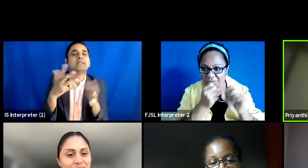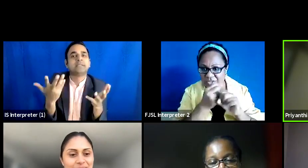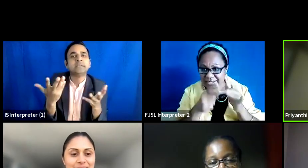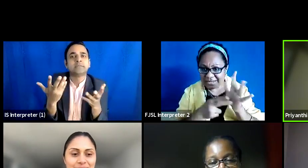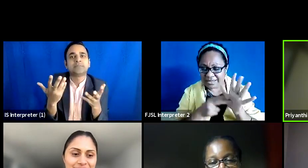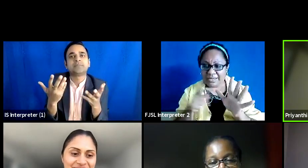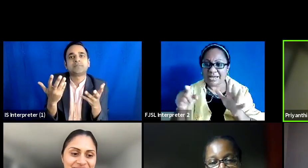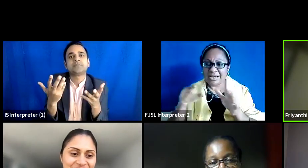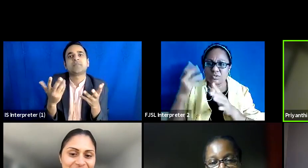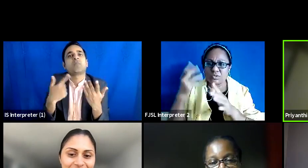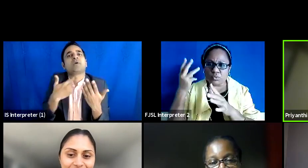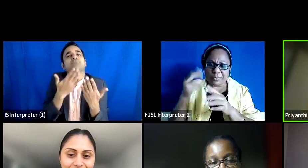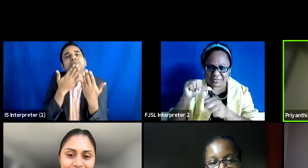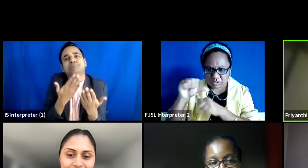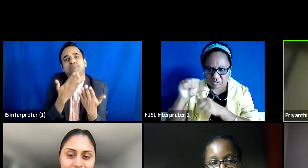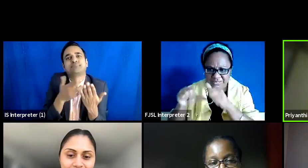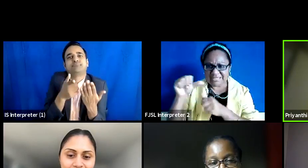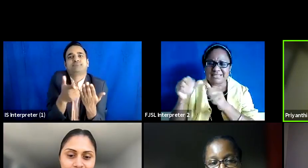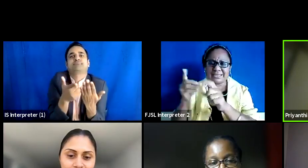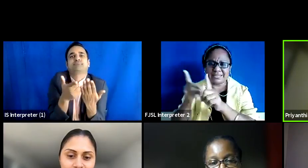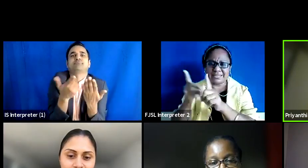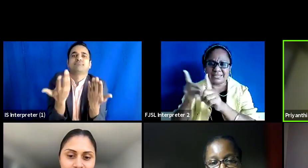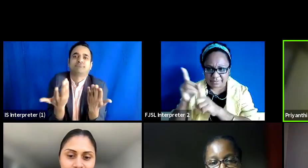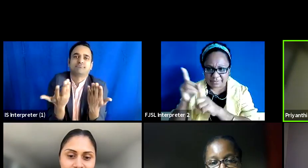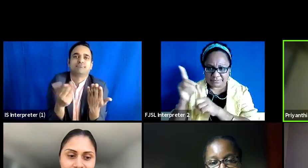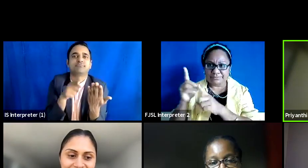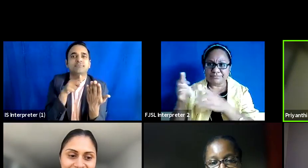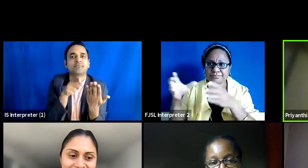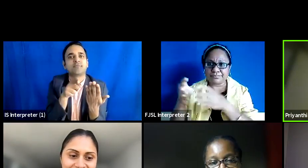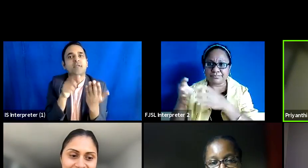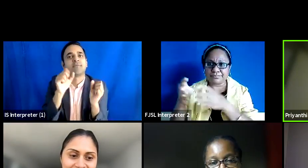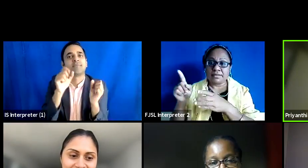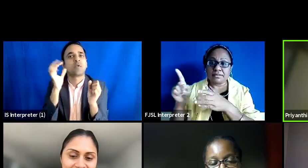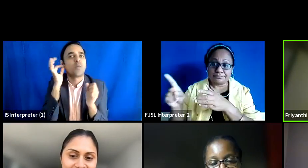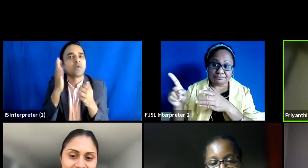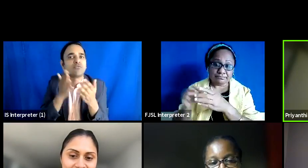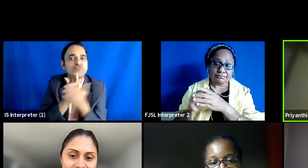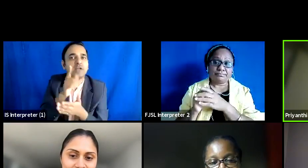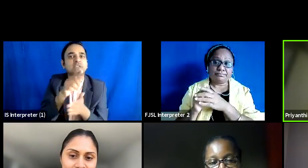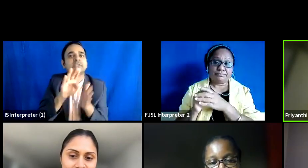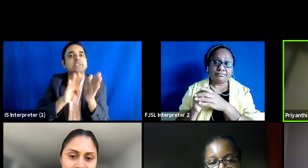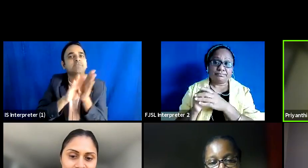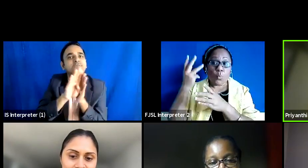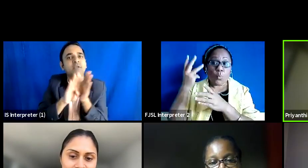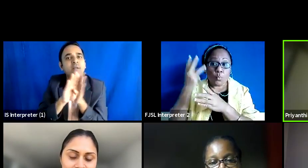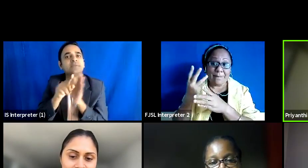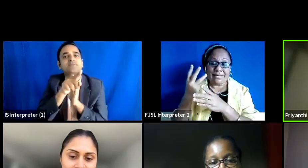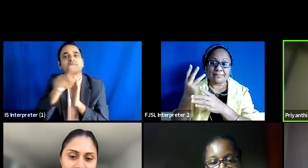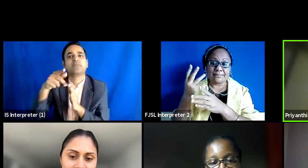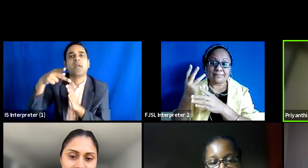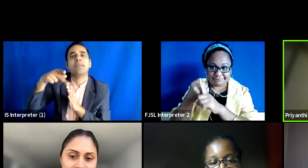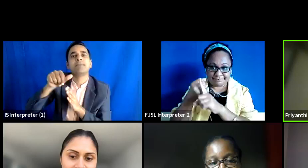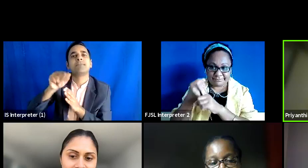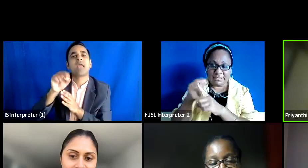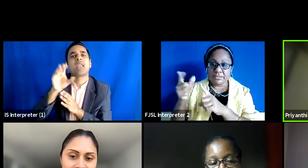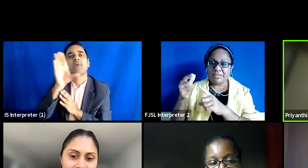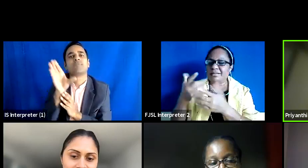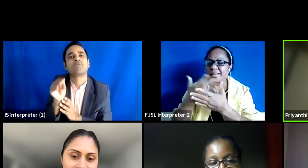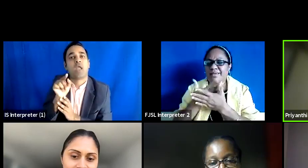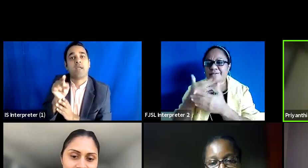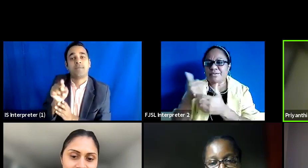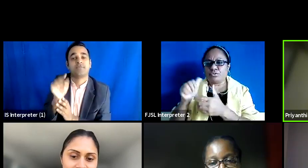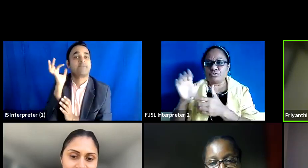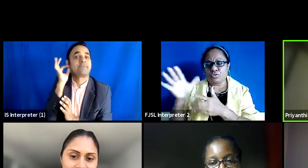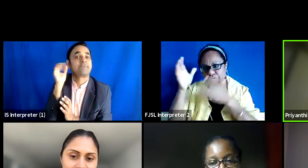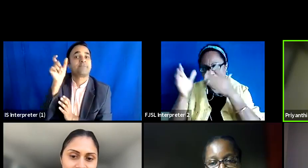Development. Felogene is a Pan-African feminist who is passionate about using her creativity, politics,